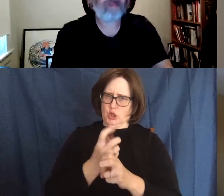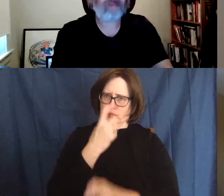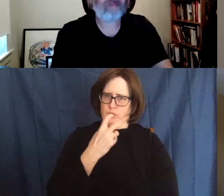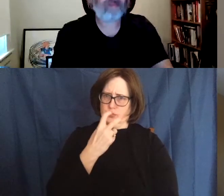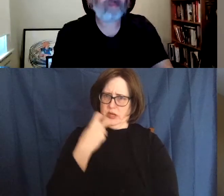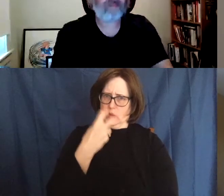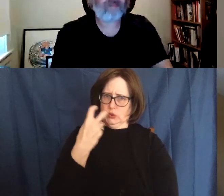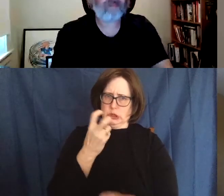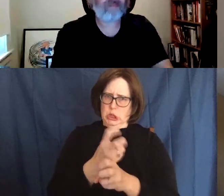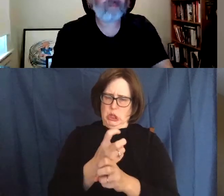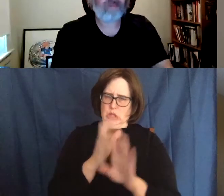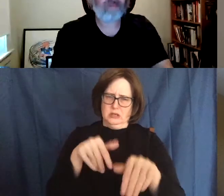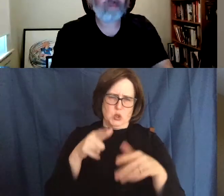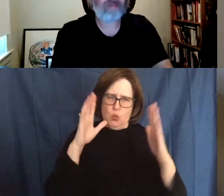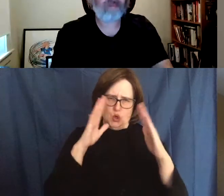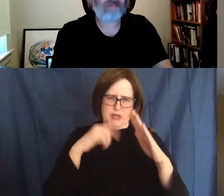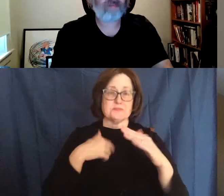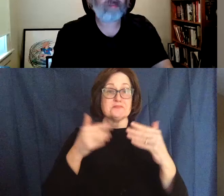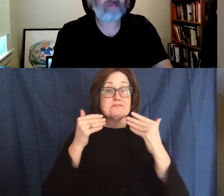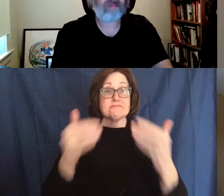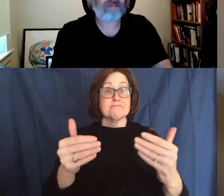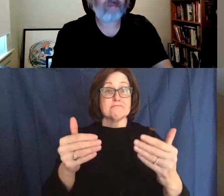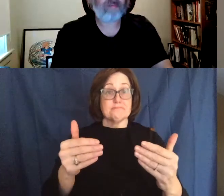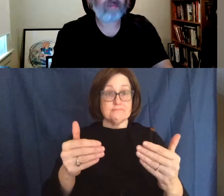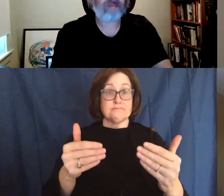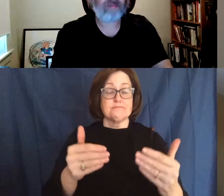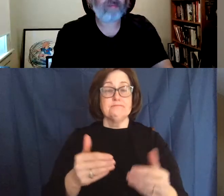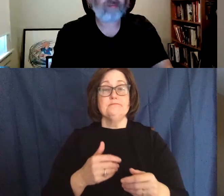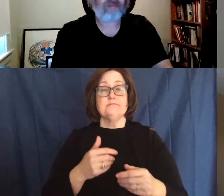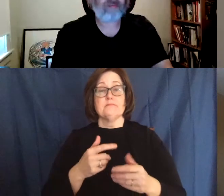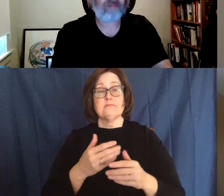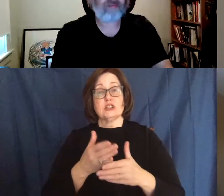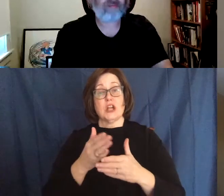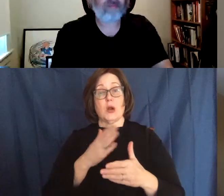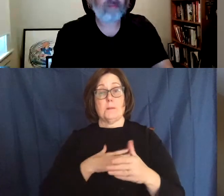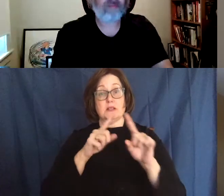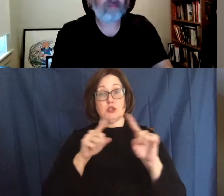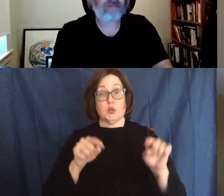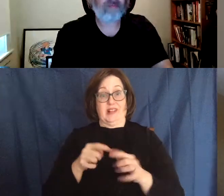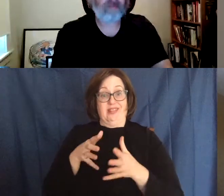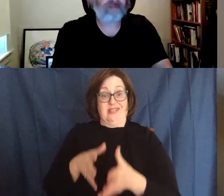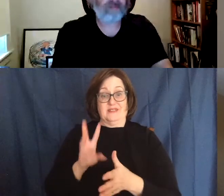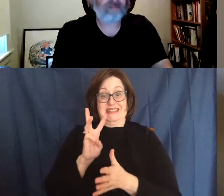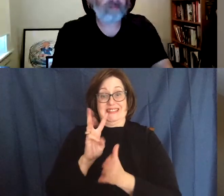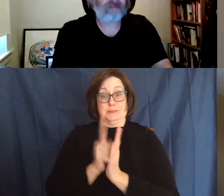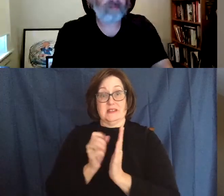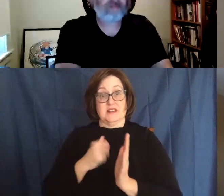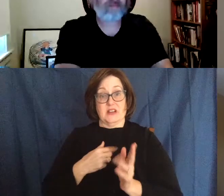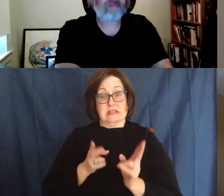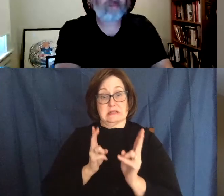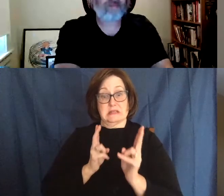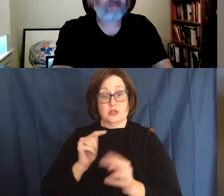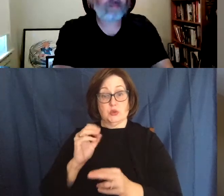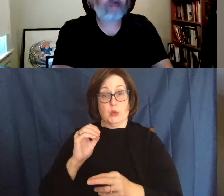But I'll just share my screen and get started. And I have 6 minutes. So if I rush too fast,